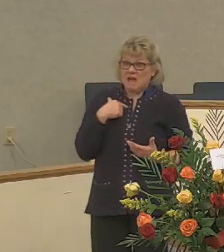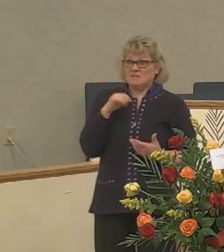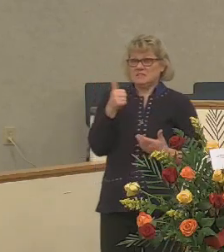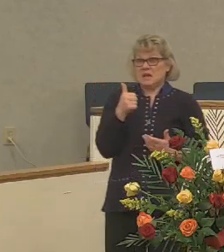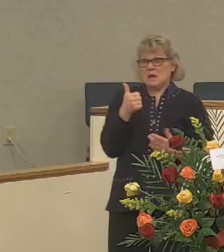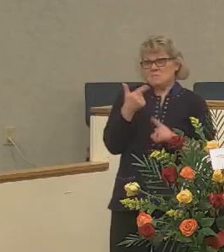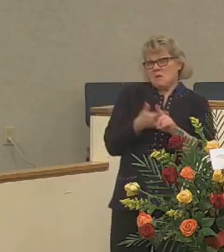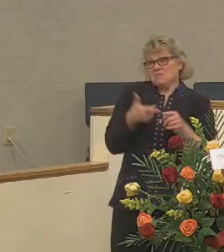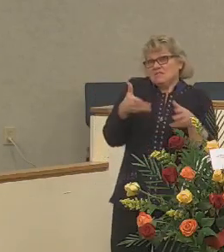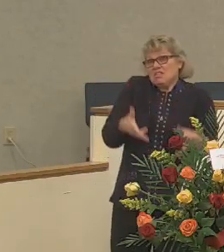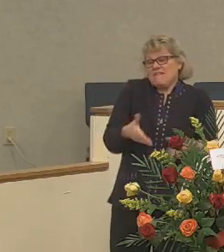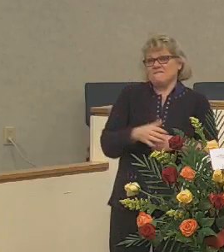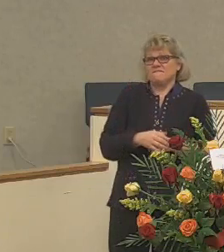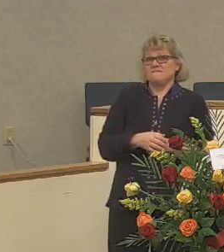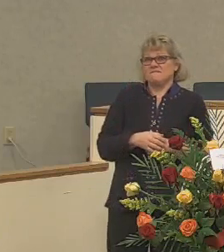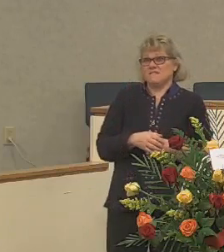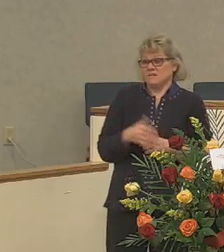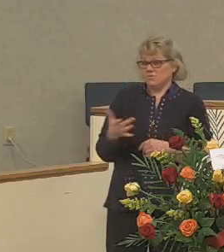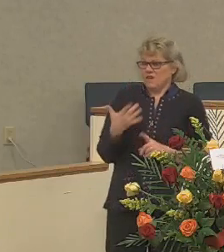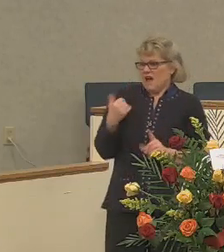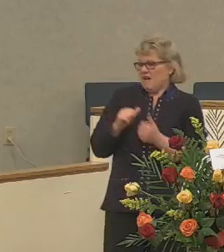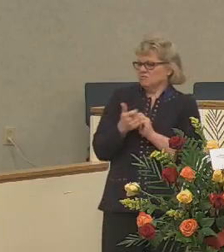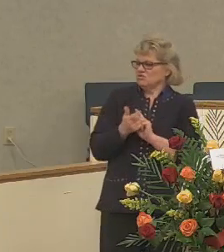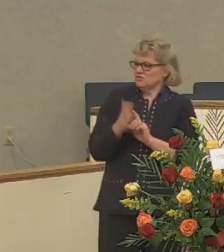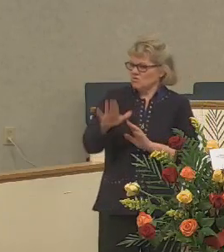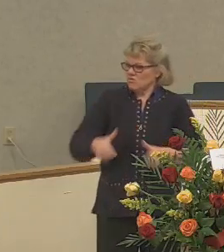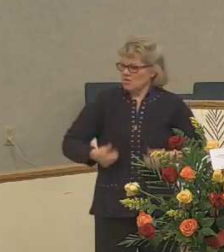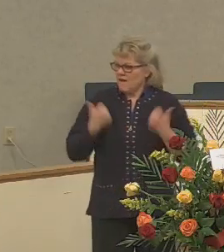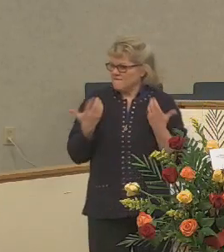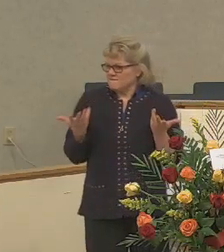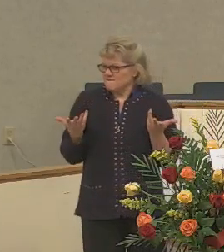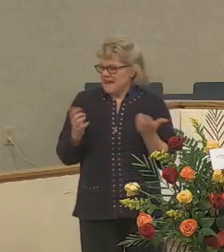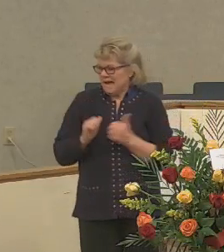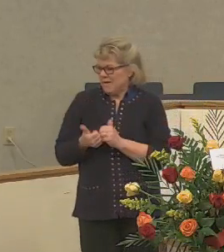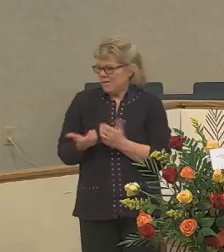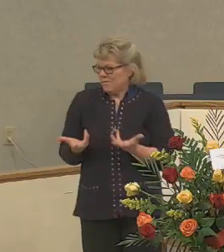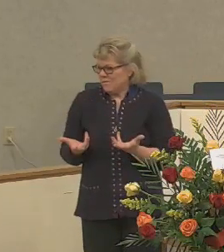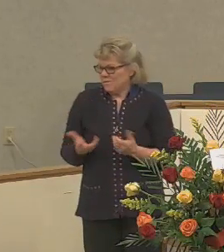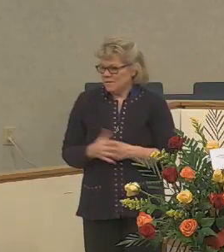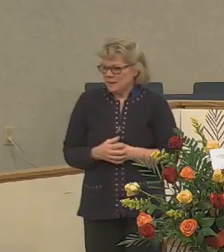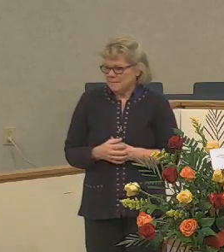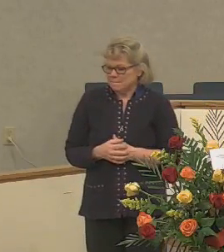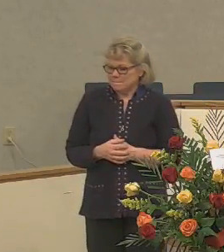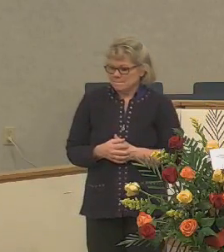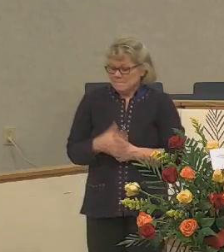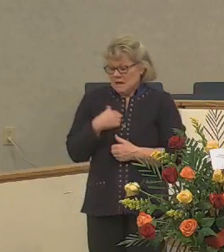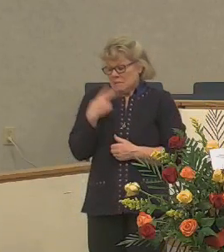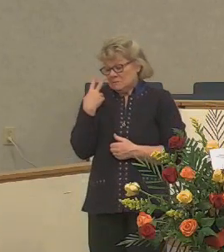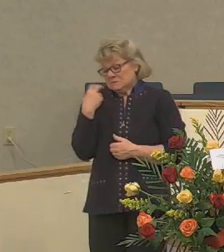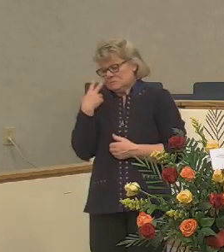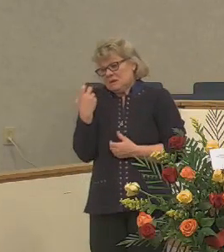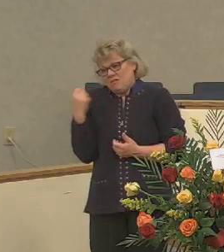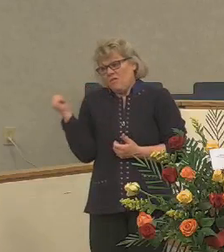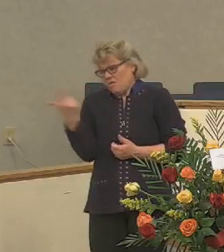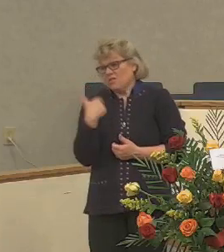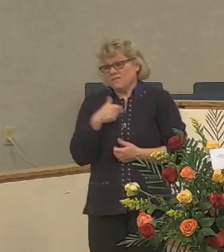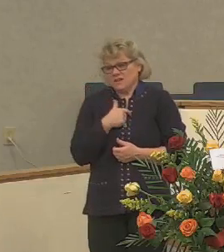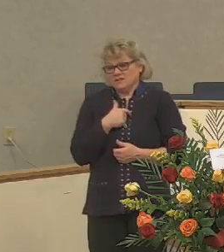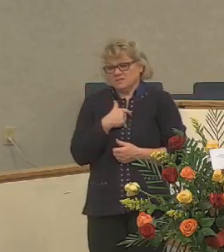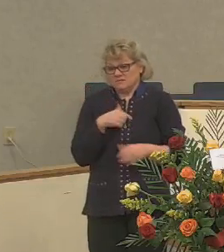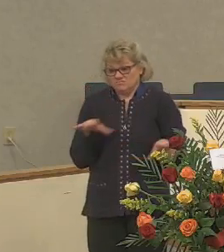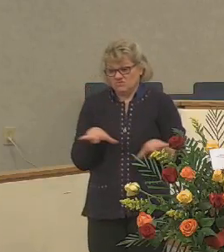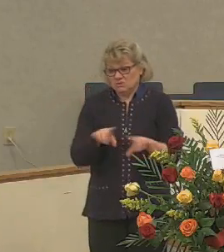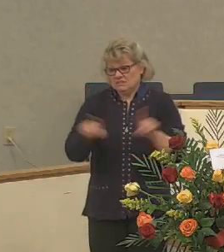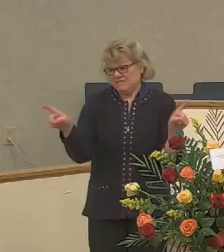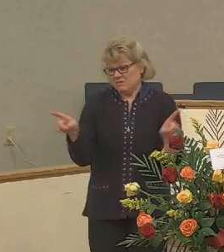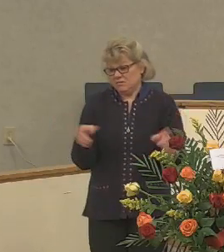months to live, would it affect your life? I suspect it would affect all of us if